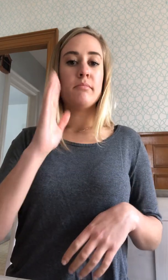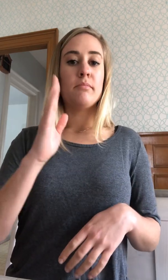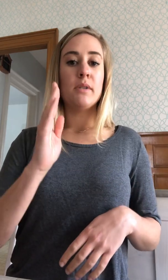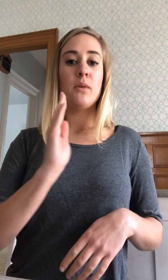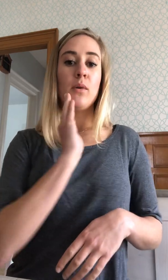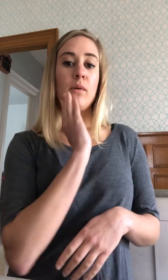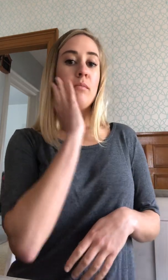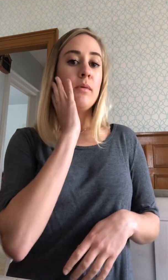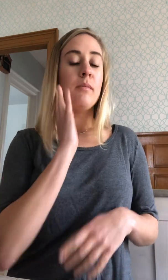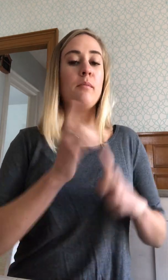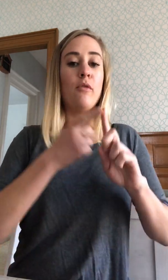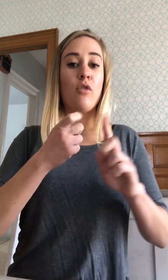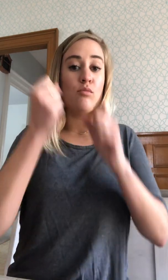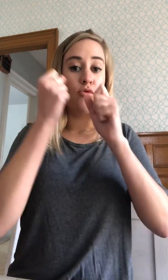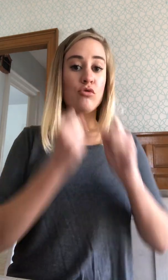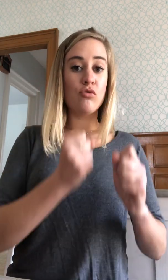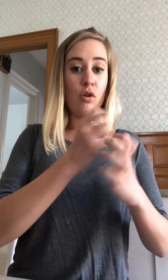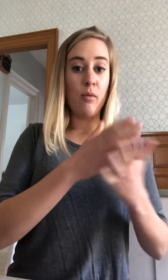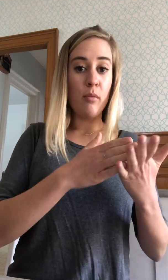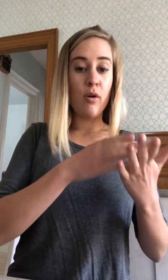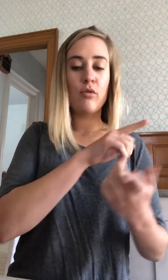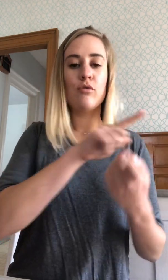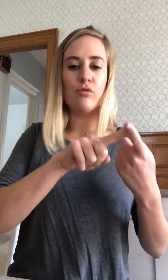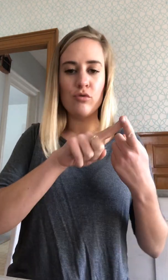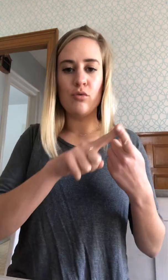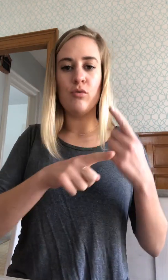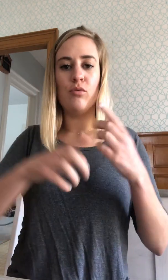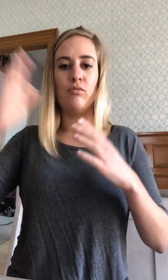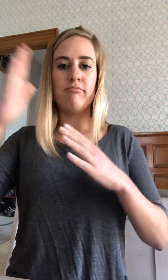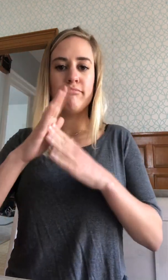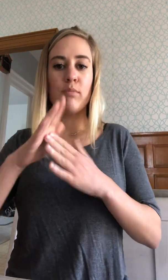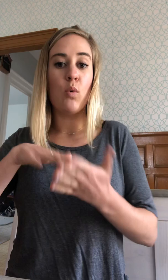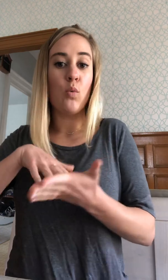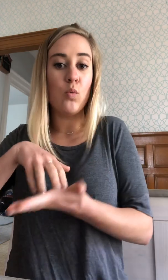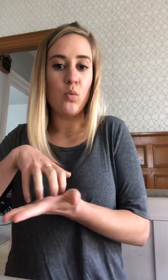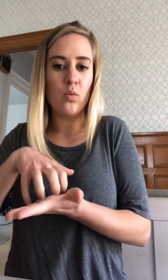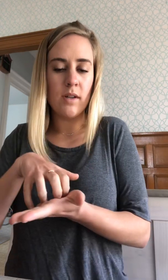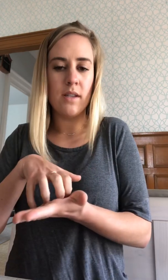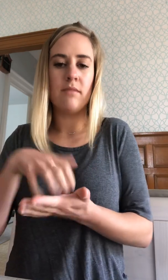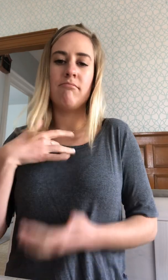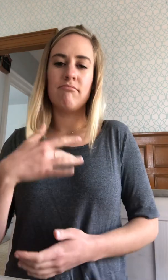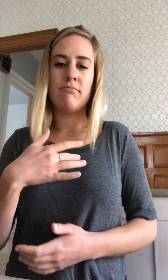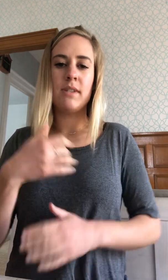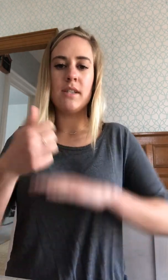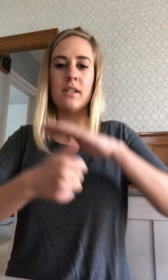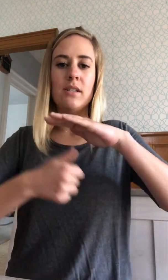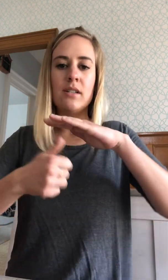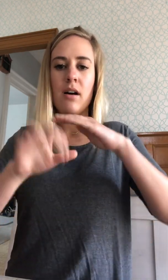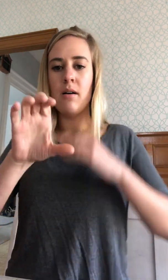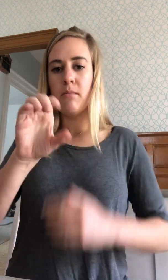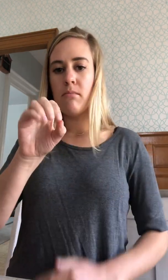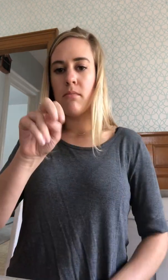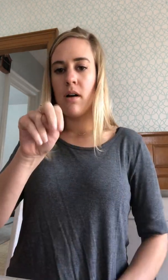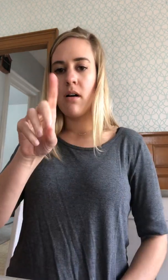part, which is the subcondylar area. So as we look at these types of fractures, anterior to the bicuspid, so